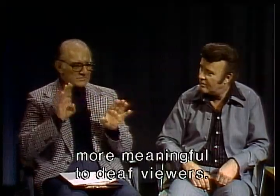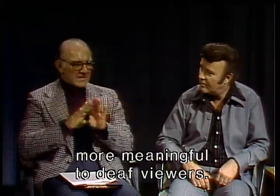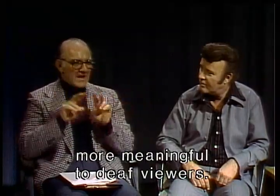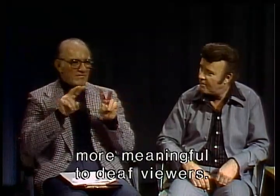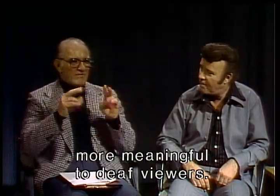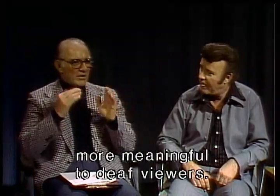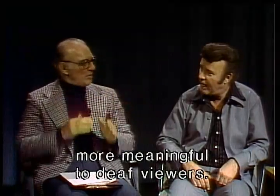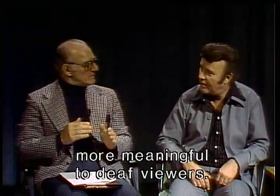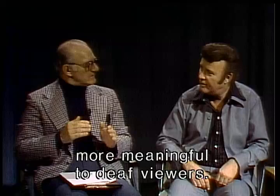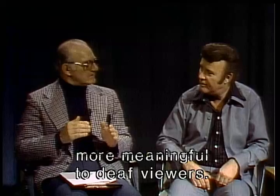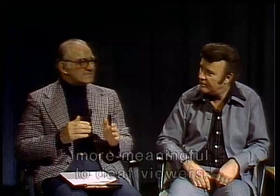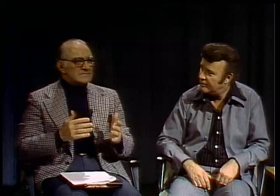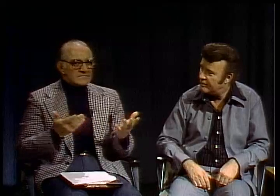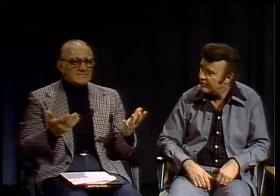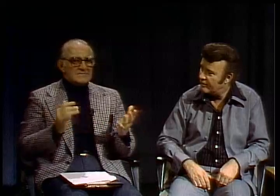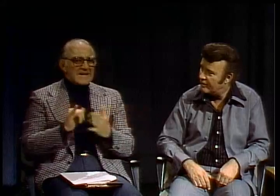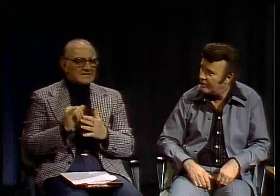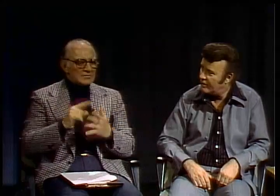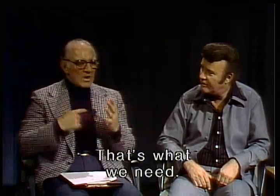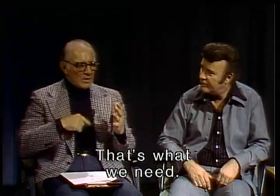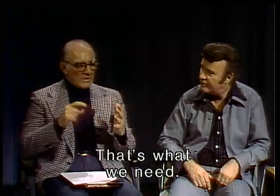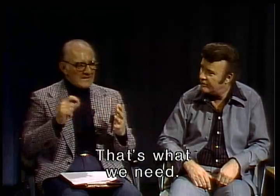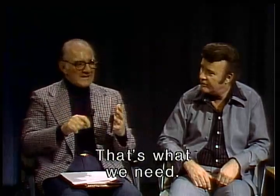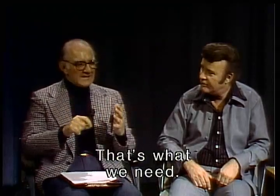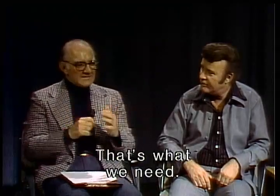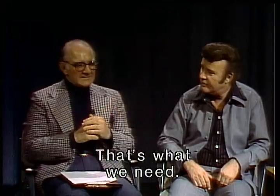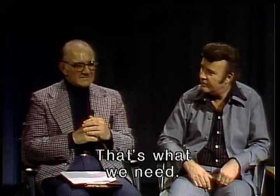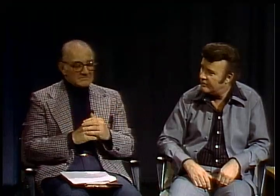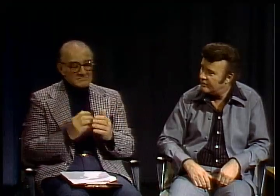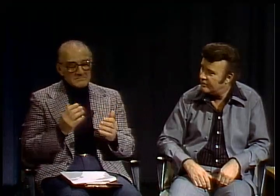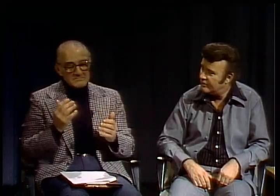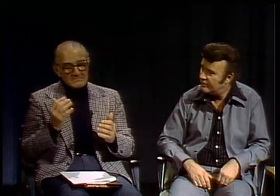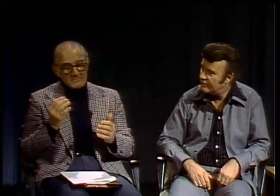deaf viewers. That's what we need.